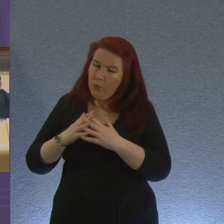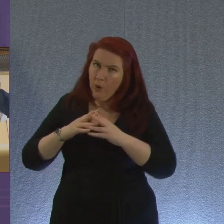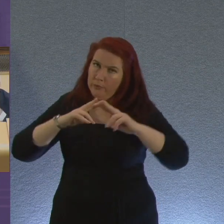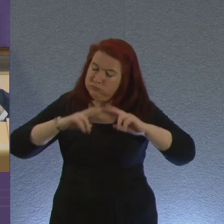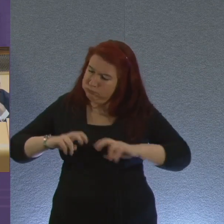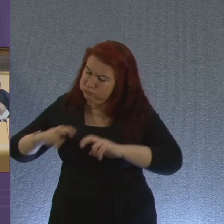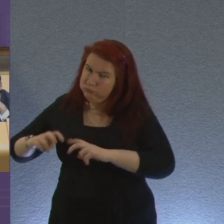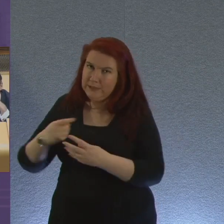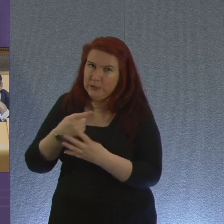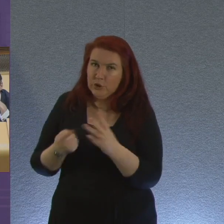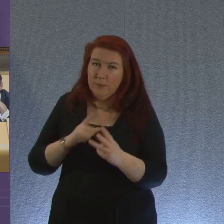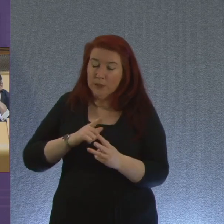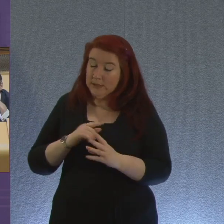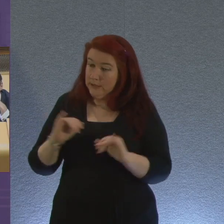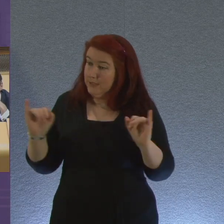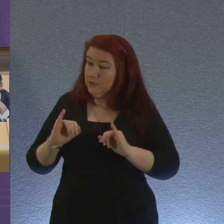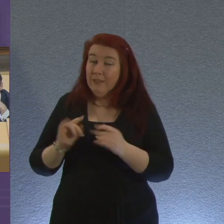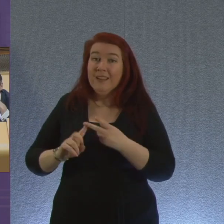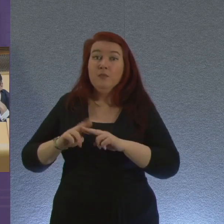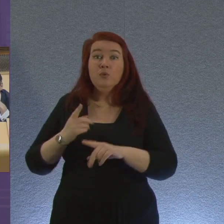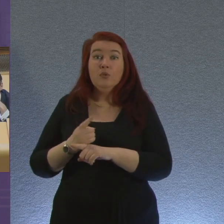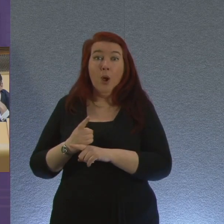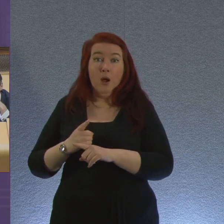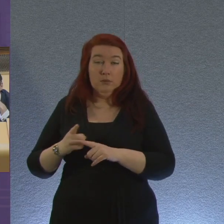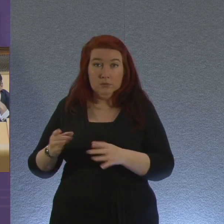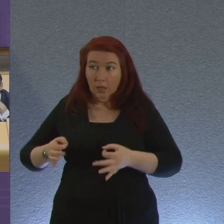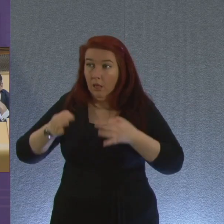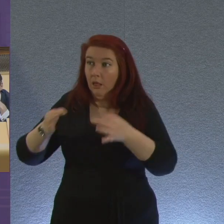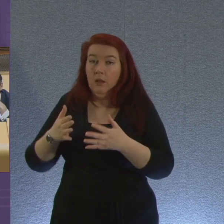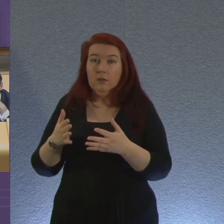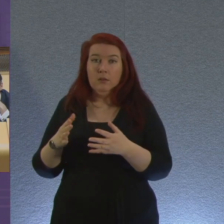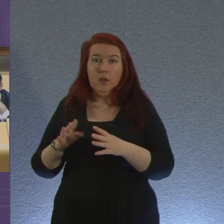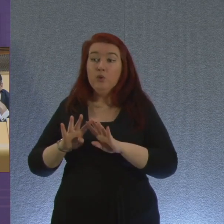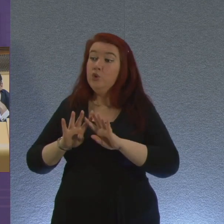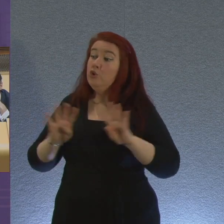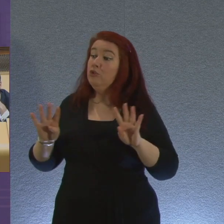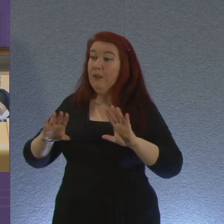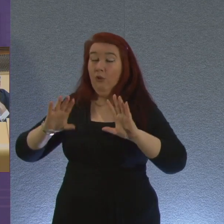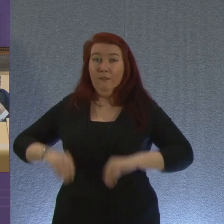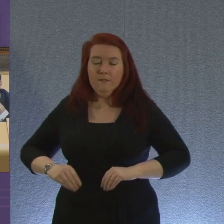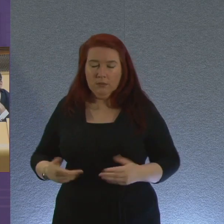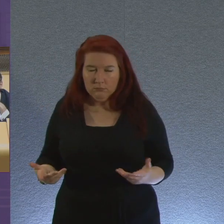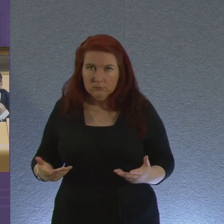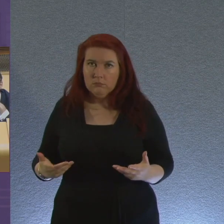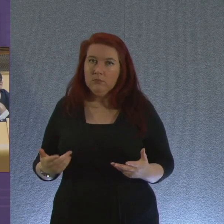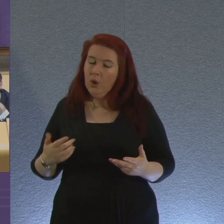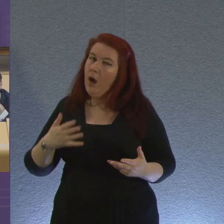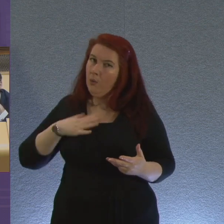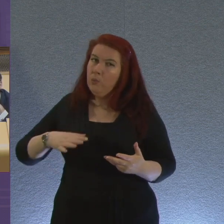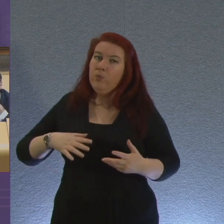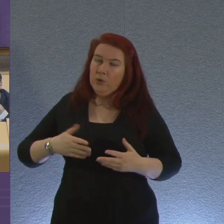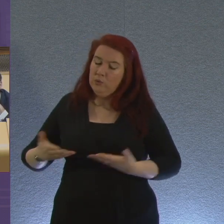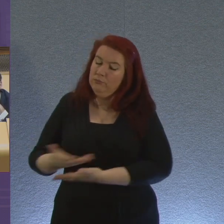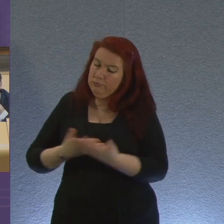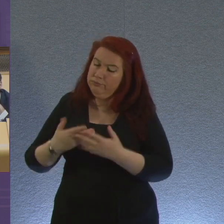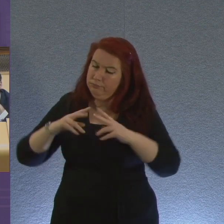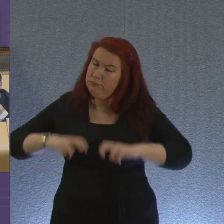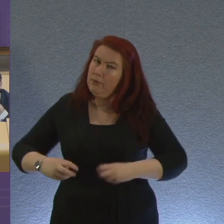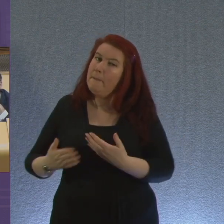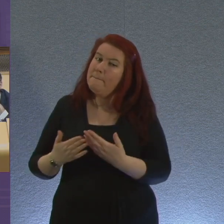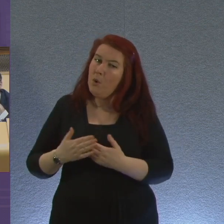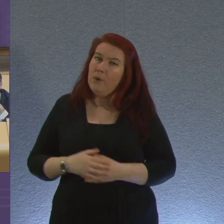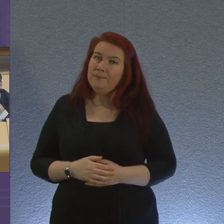very serious nature of what is being proposed to remove the right to jury trial, and we look forward to continuing these discussions in the weeks ahead.